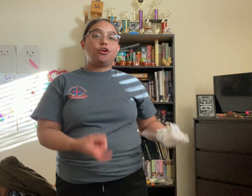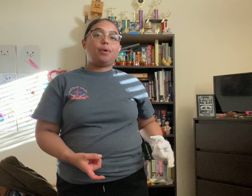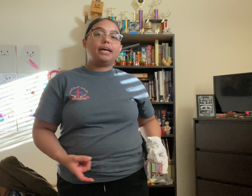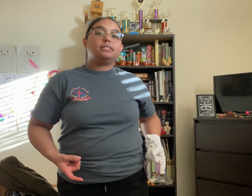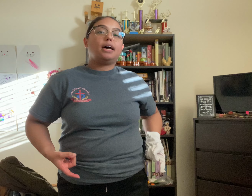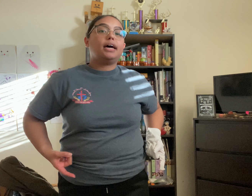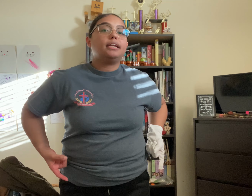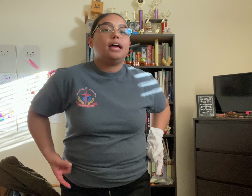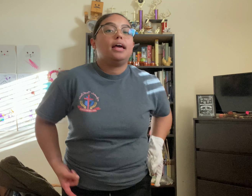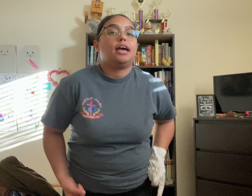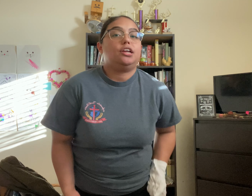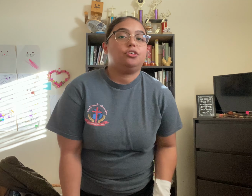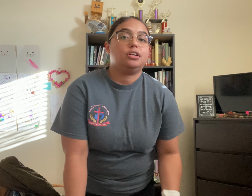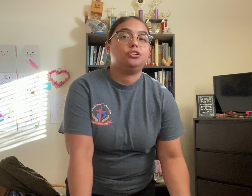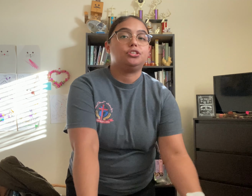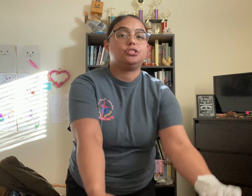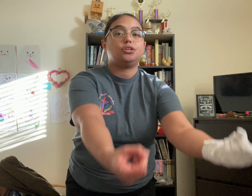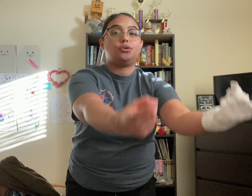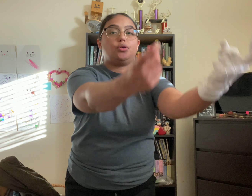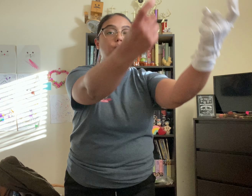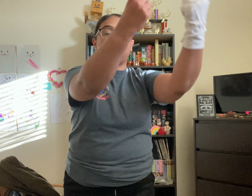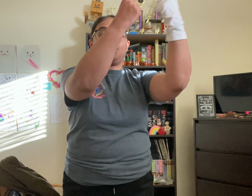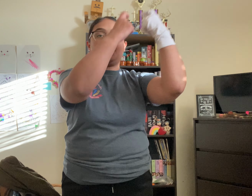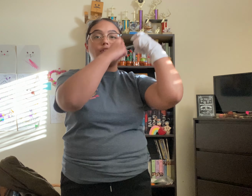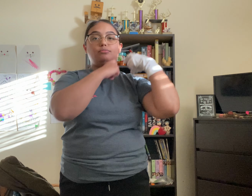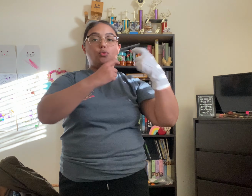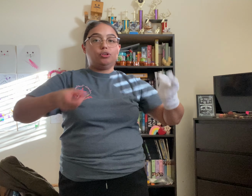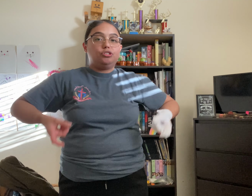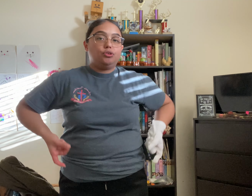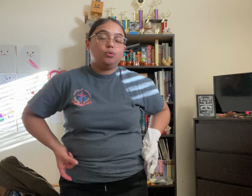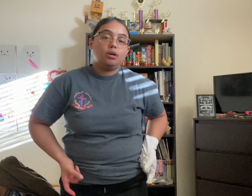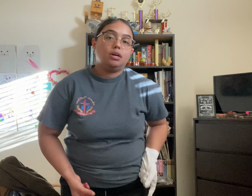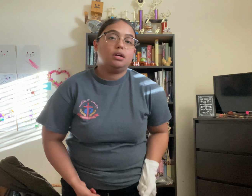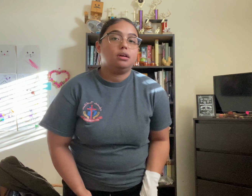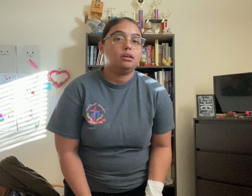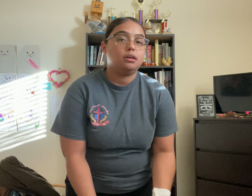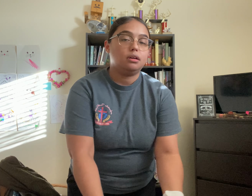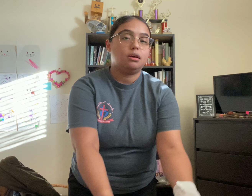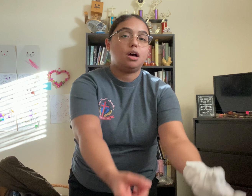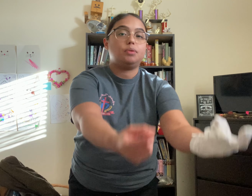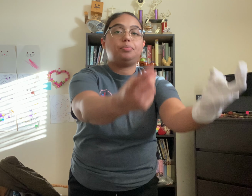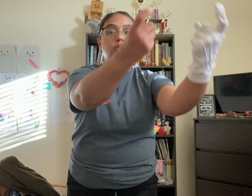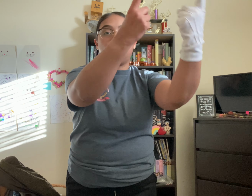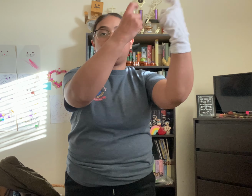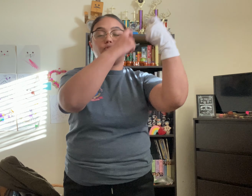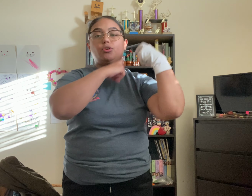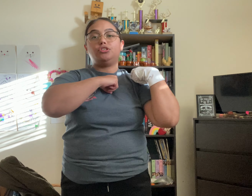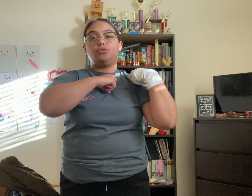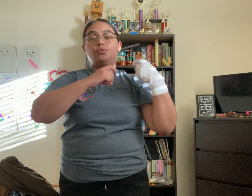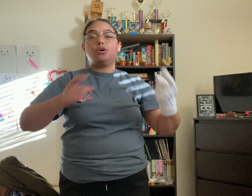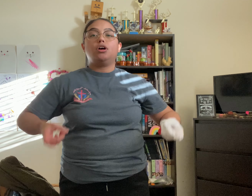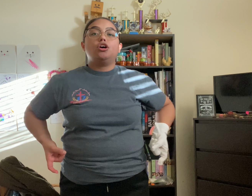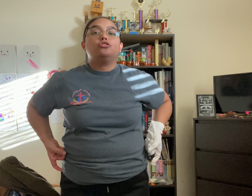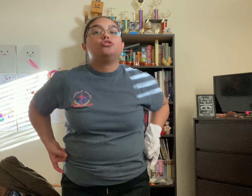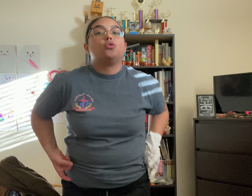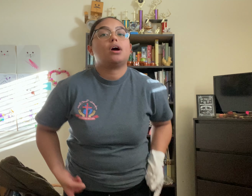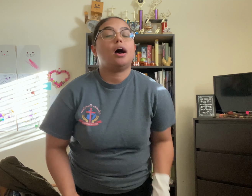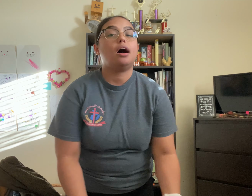right side and you're going to just bring them towards you, up and over towards you. So